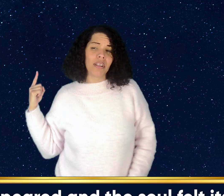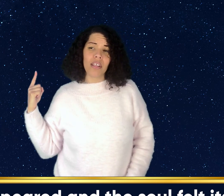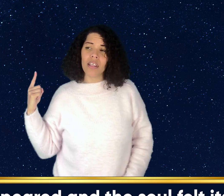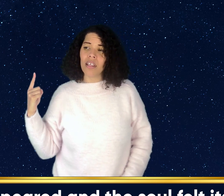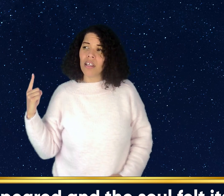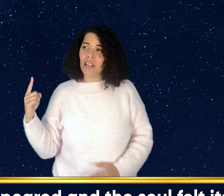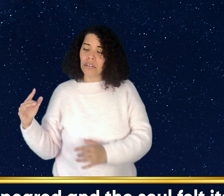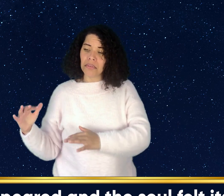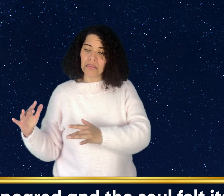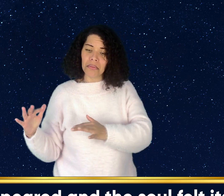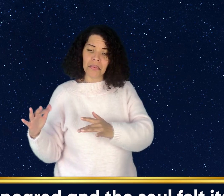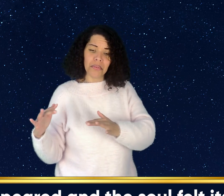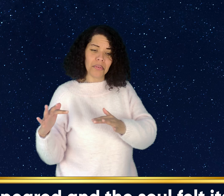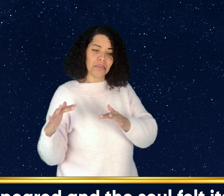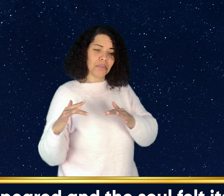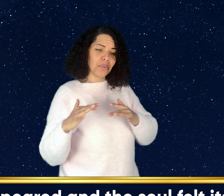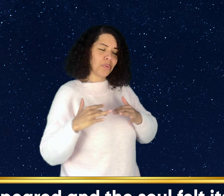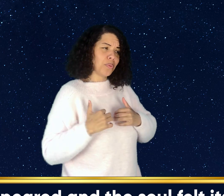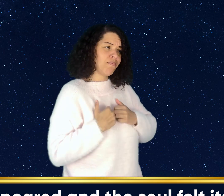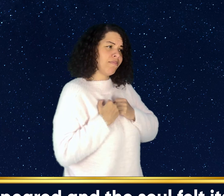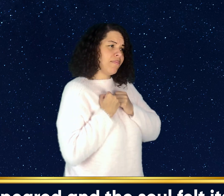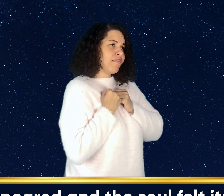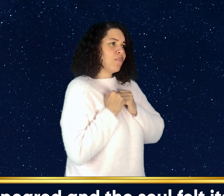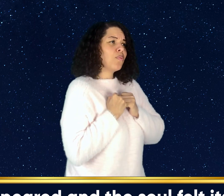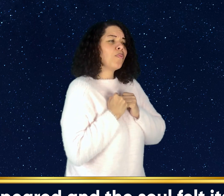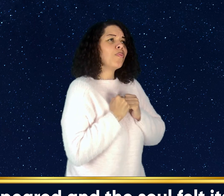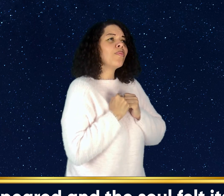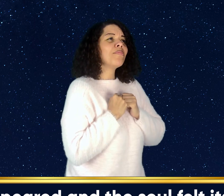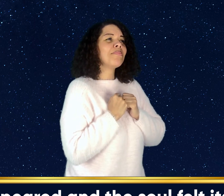he appeared and the soul felt its worth.